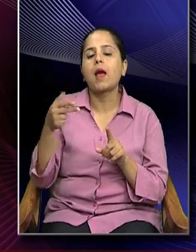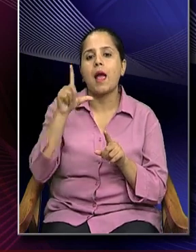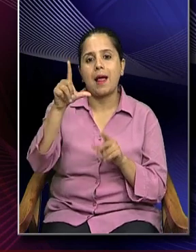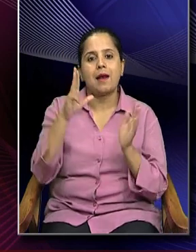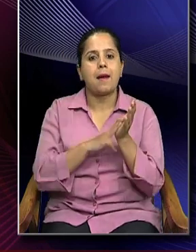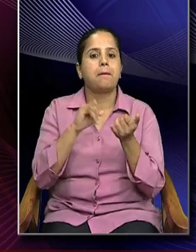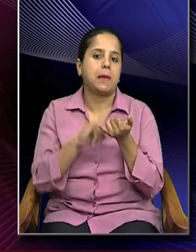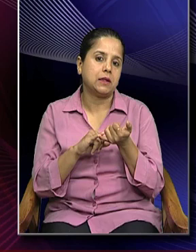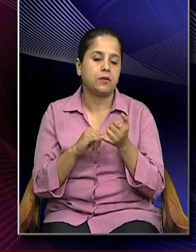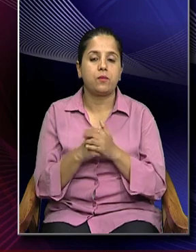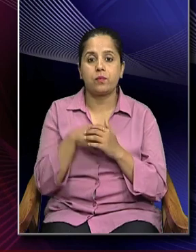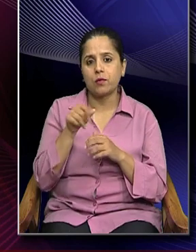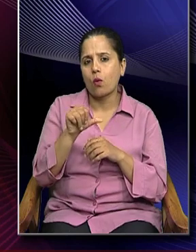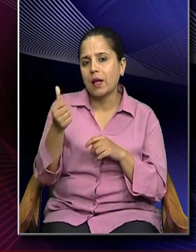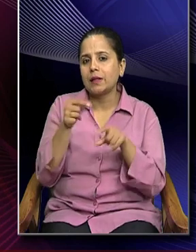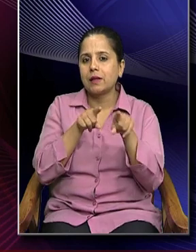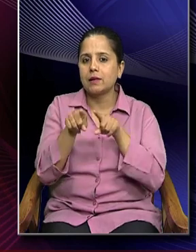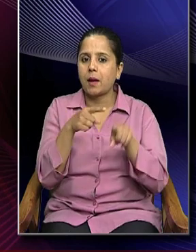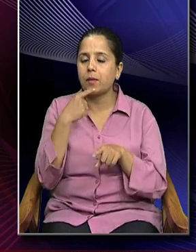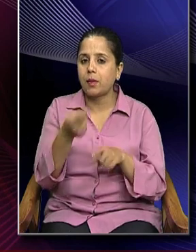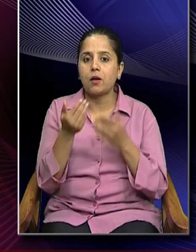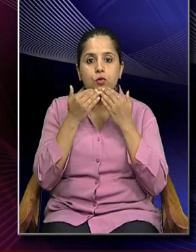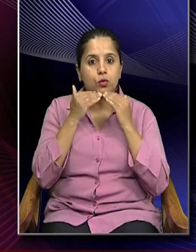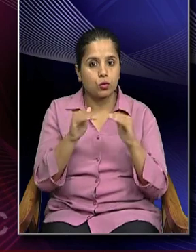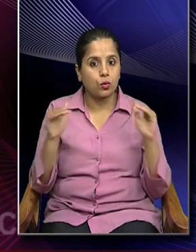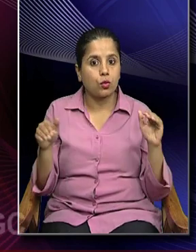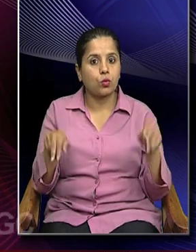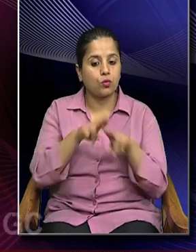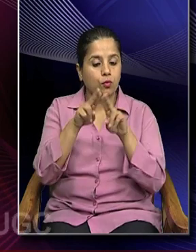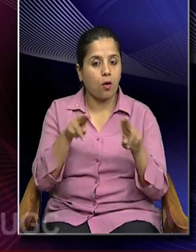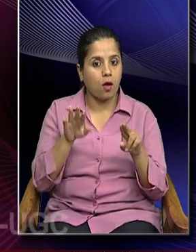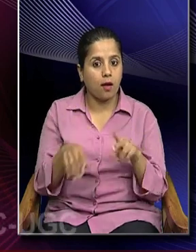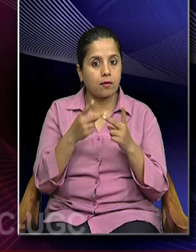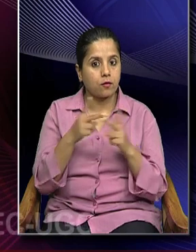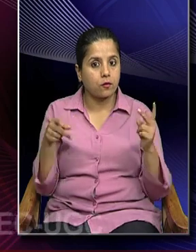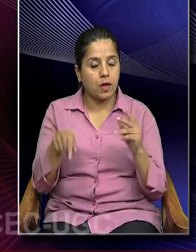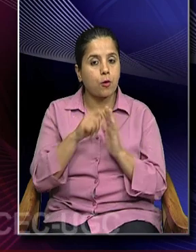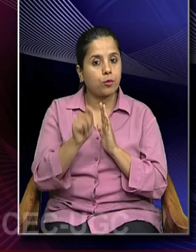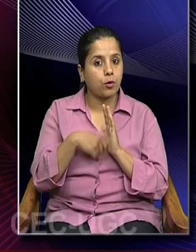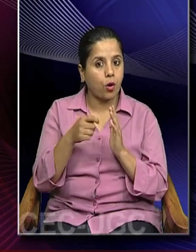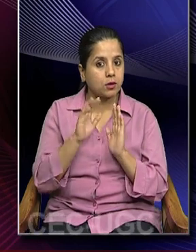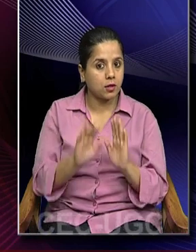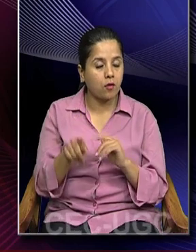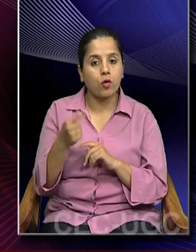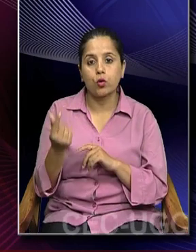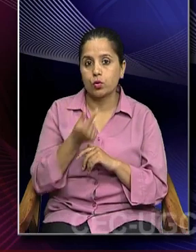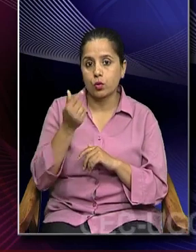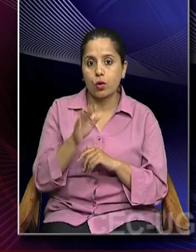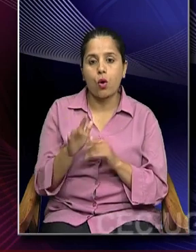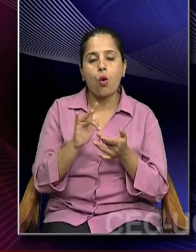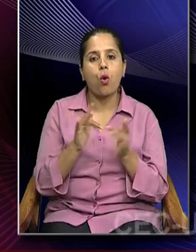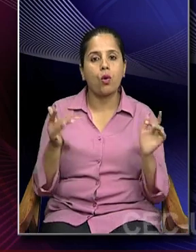LMS. Another example, the students complete a multimedia projects using the